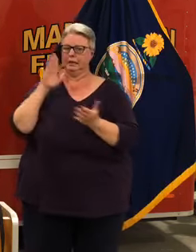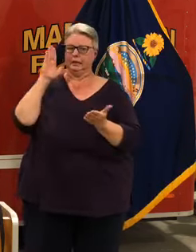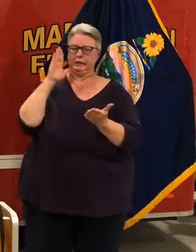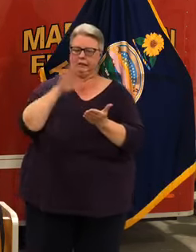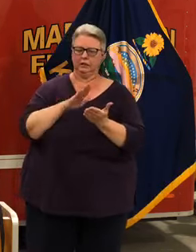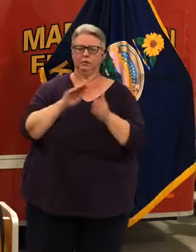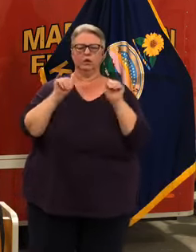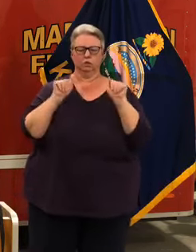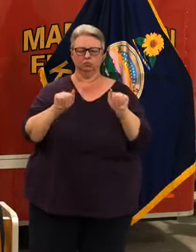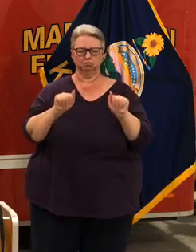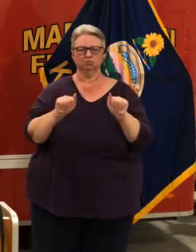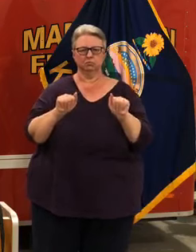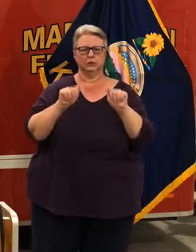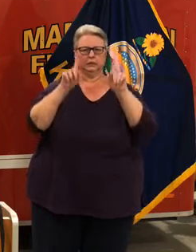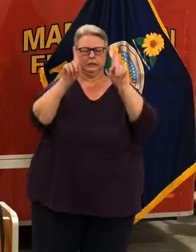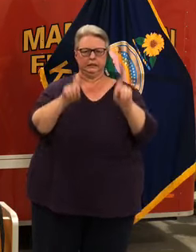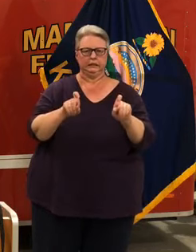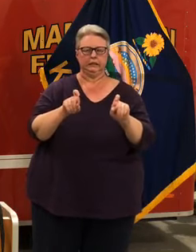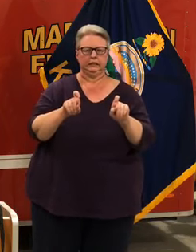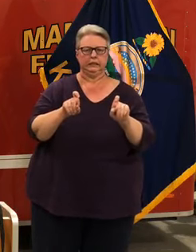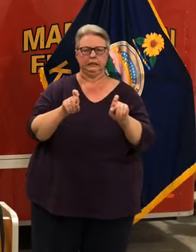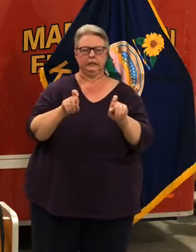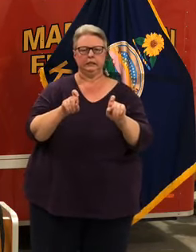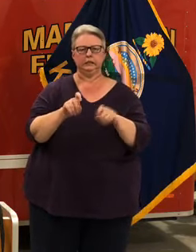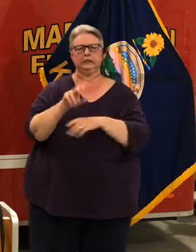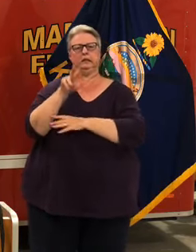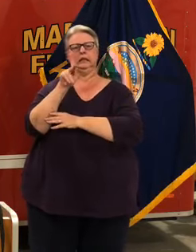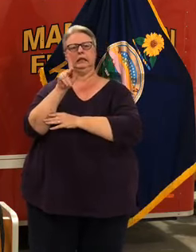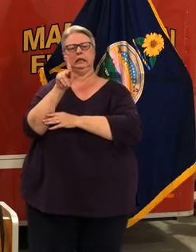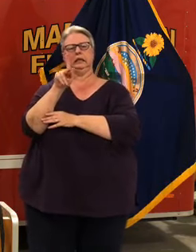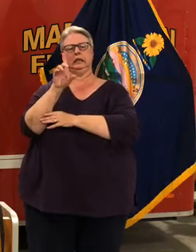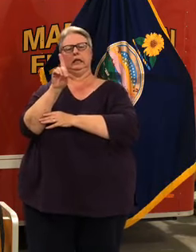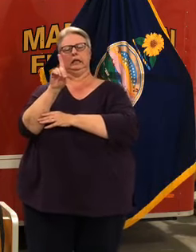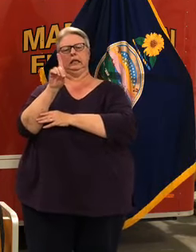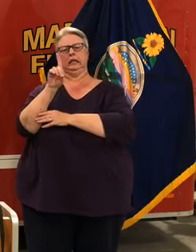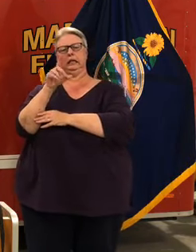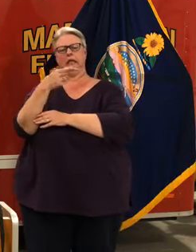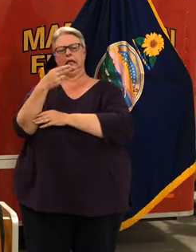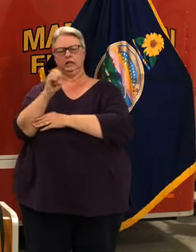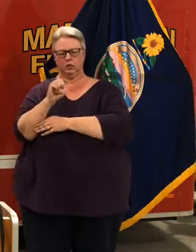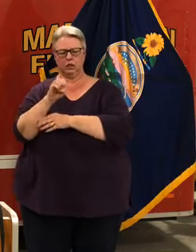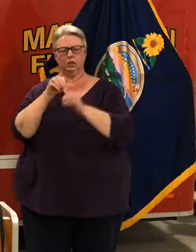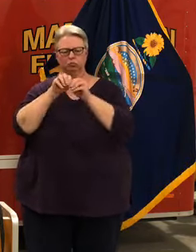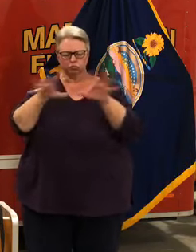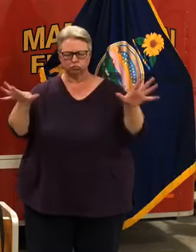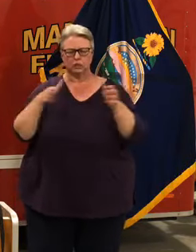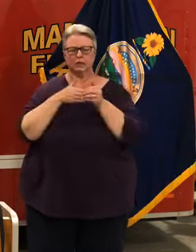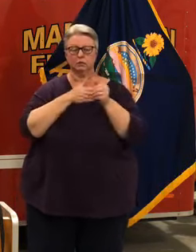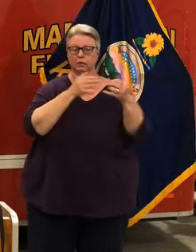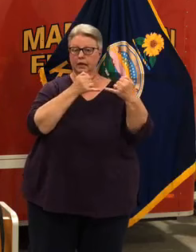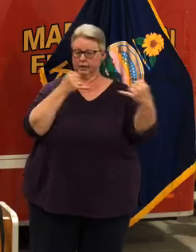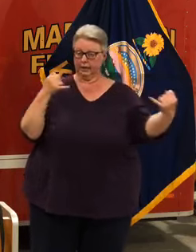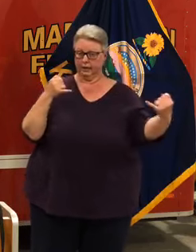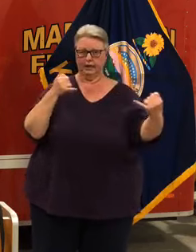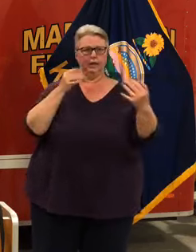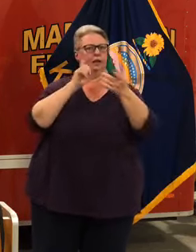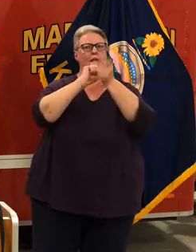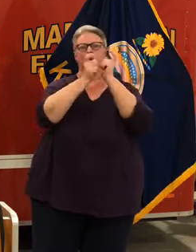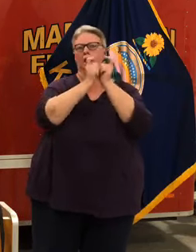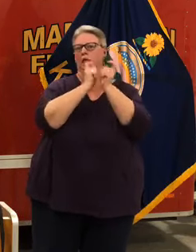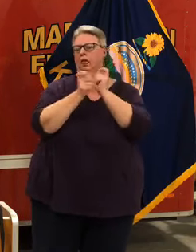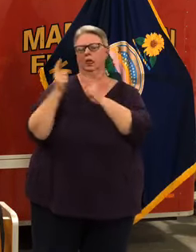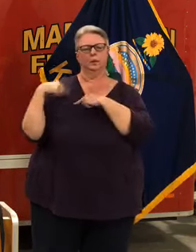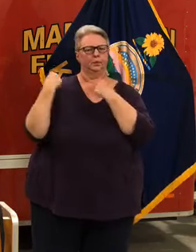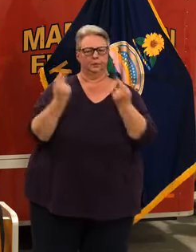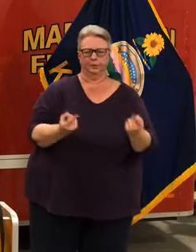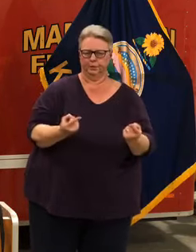test. KDHE has put out guidelines that have varied from the start of this and have changed over the course of time based